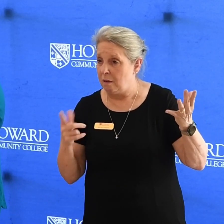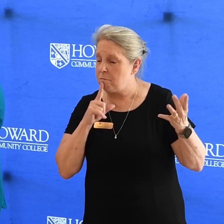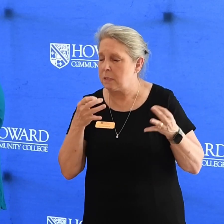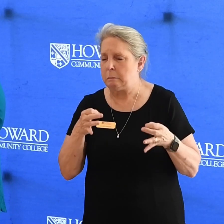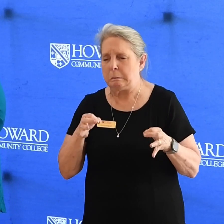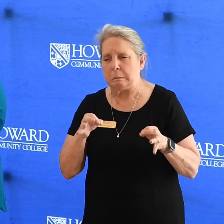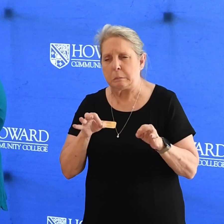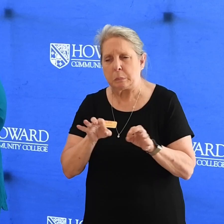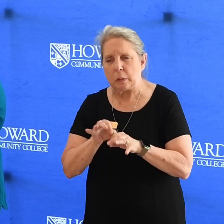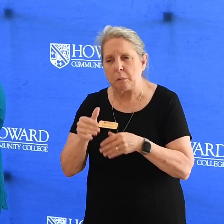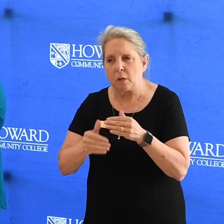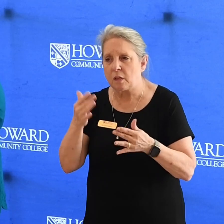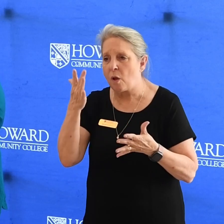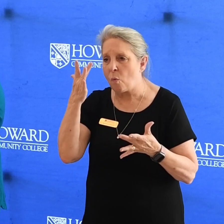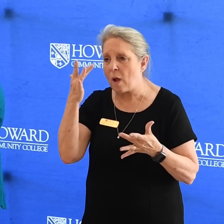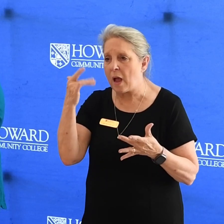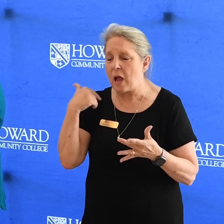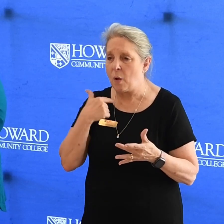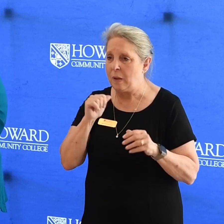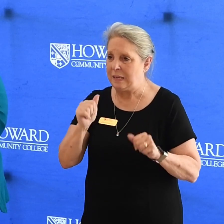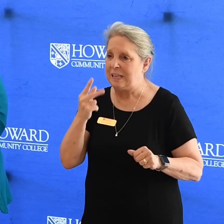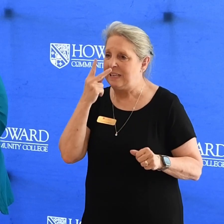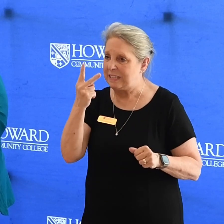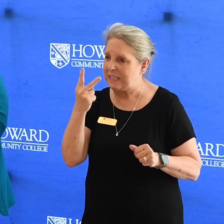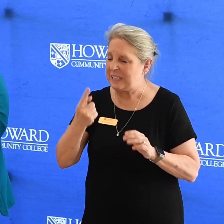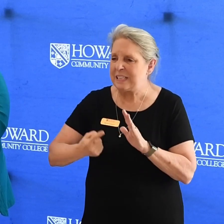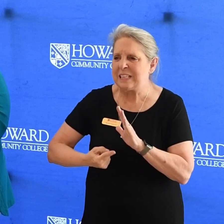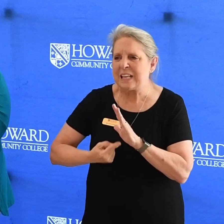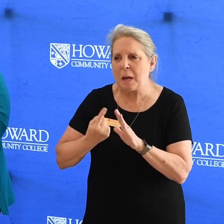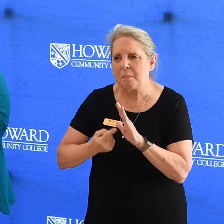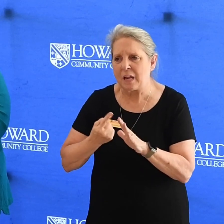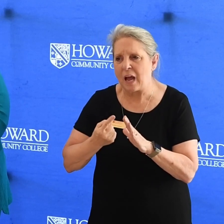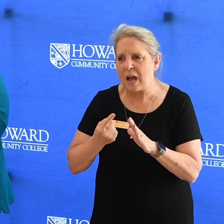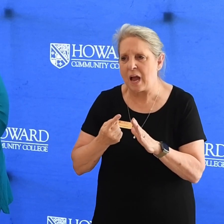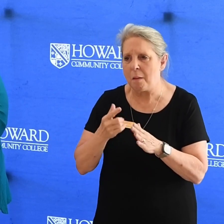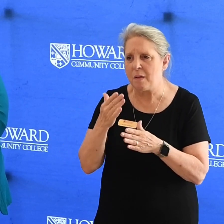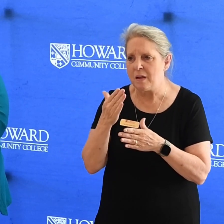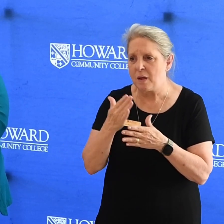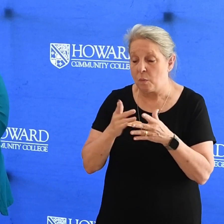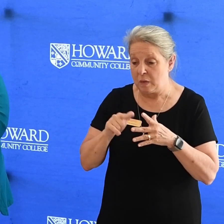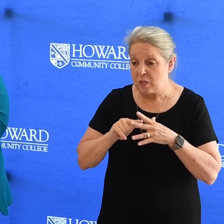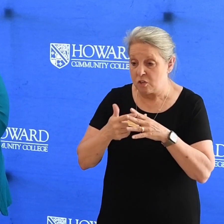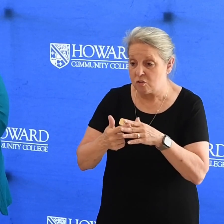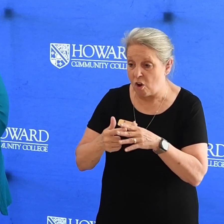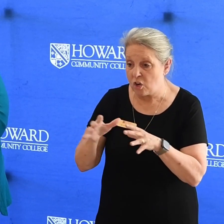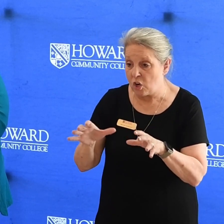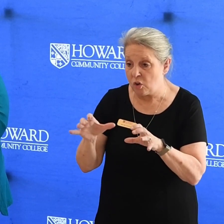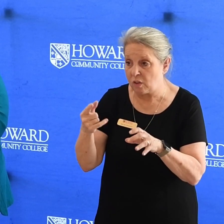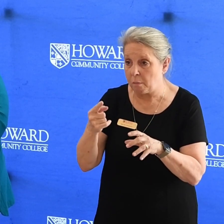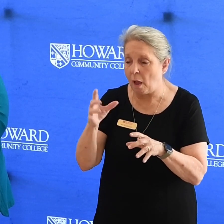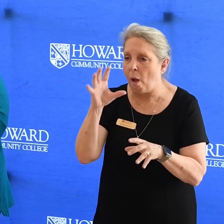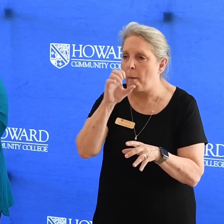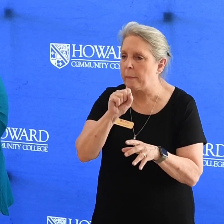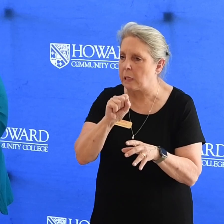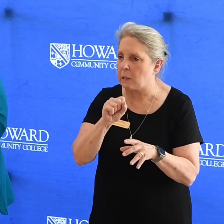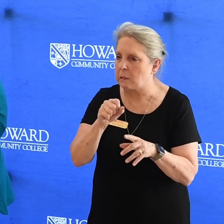important process, because that is where we see where sometimes pieces of implementation get missed. And that's why we're back every